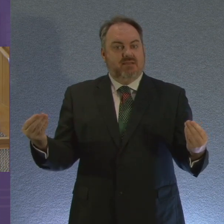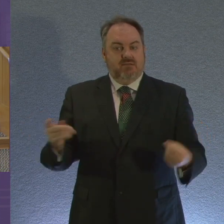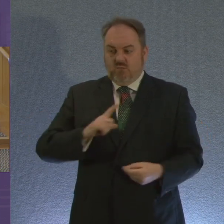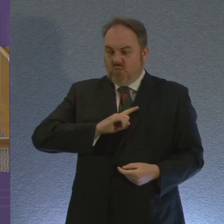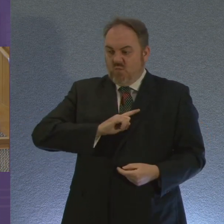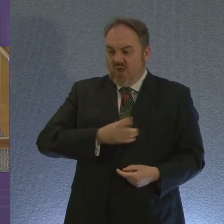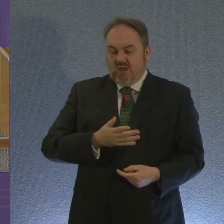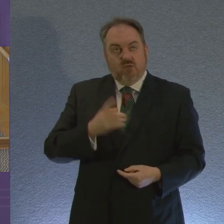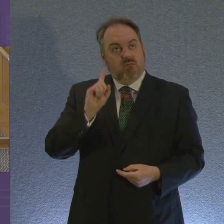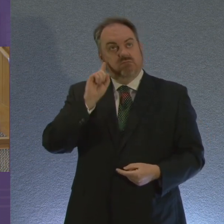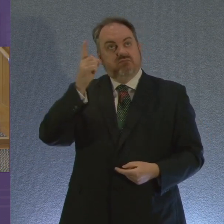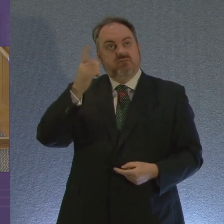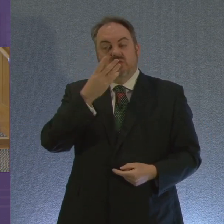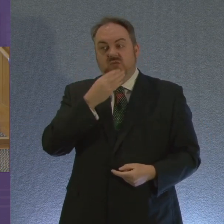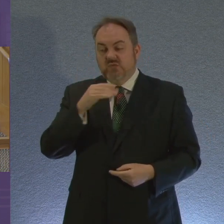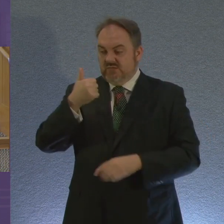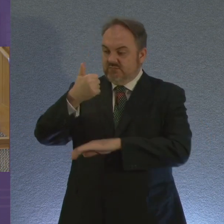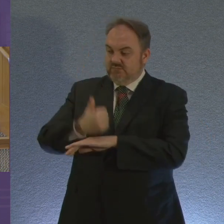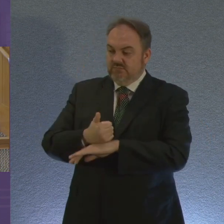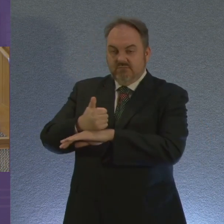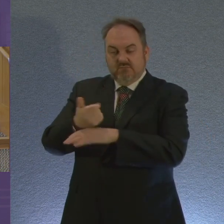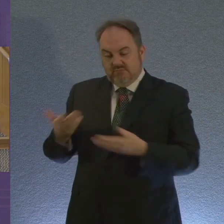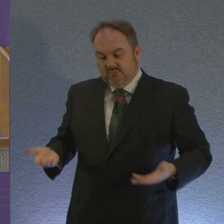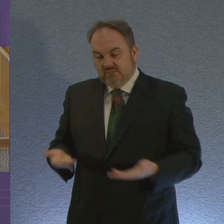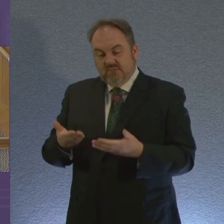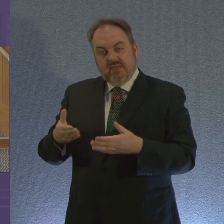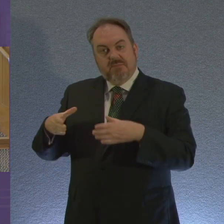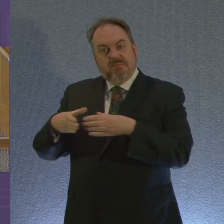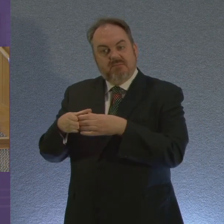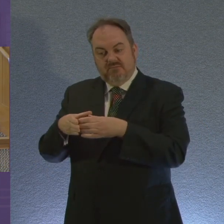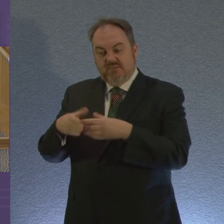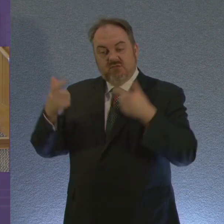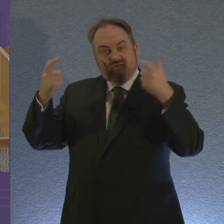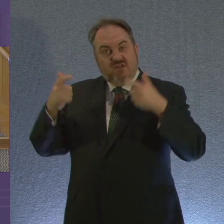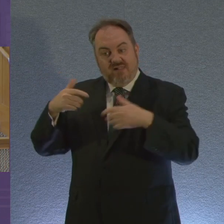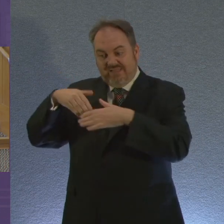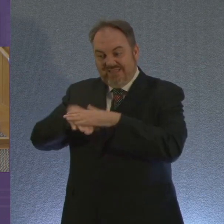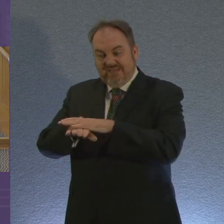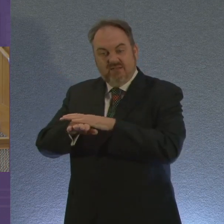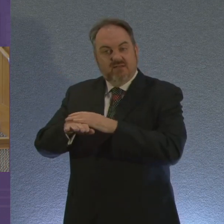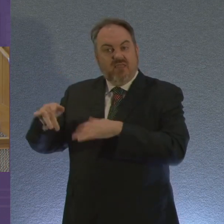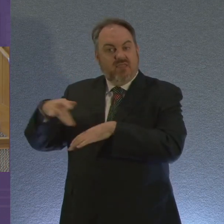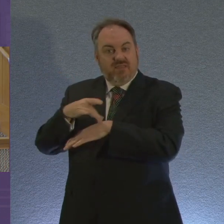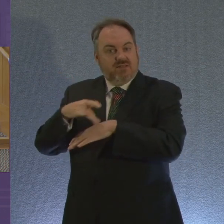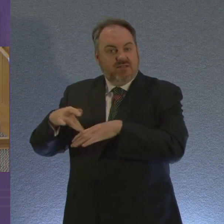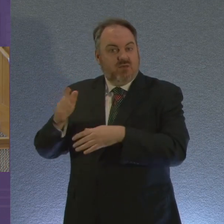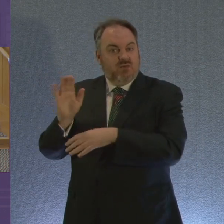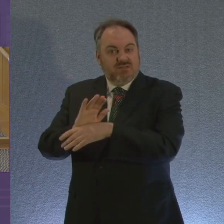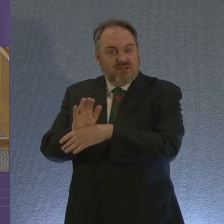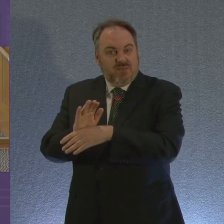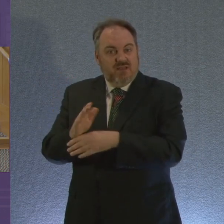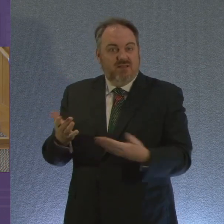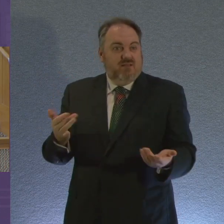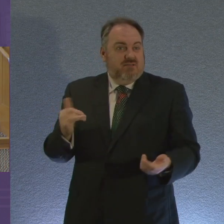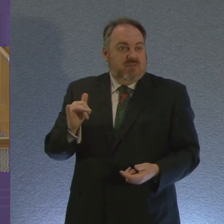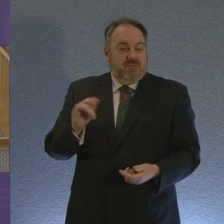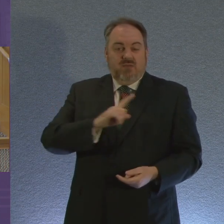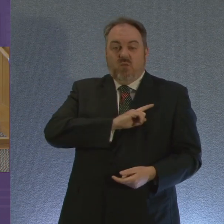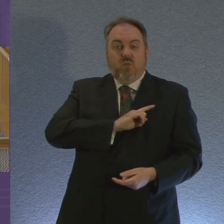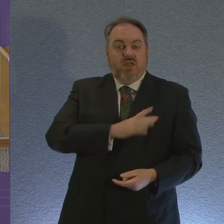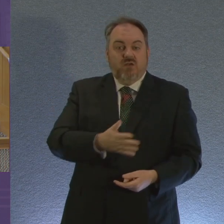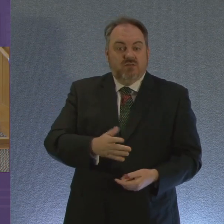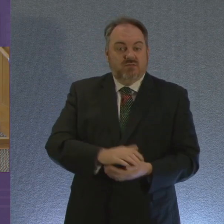courtrooms. There are ways, if we can do it here in the Parliament and come together and debate legislation such as this while maintaining social distancing, then it should not be beyond